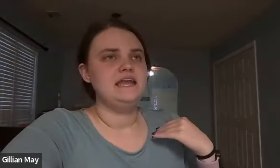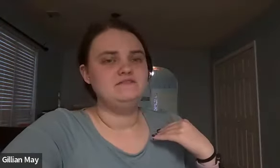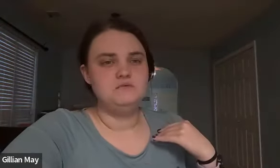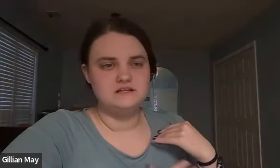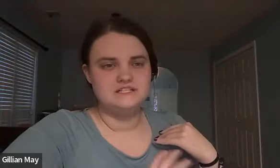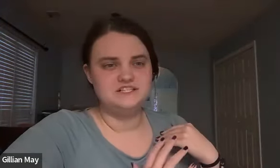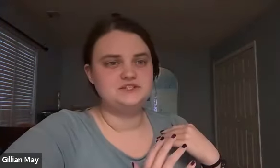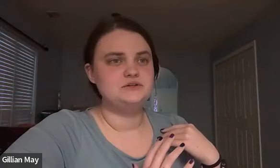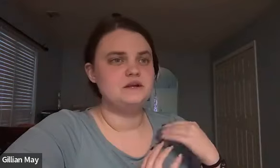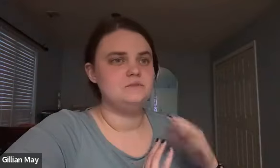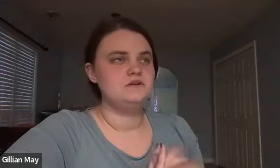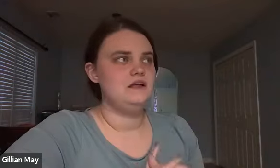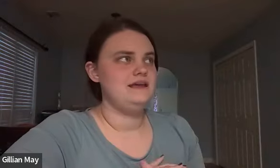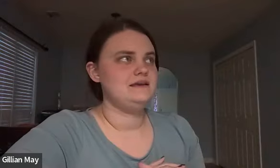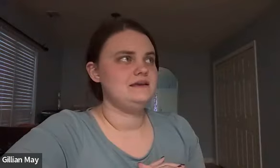If you wanted to do a number like